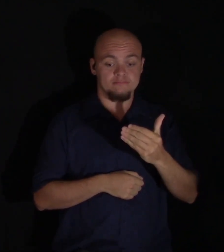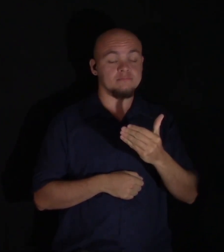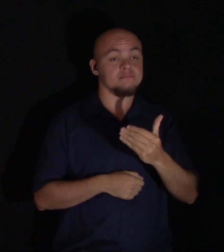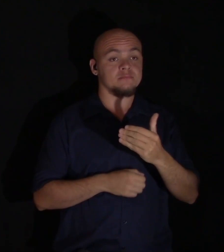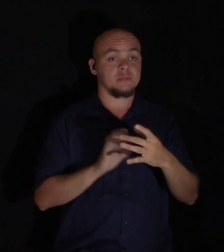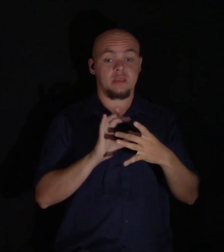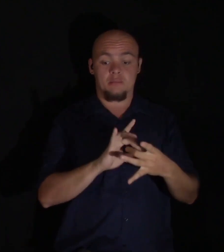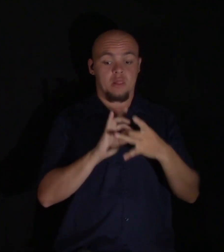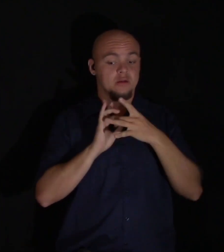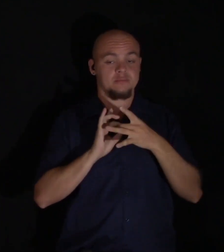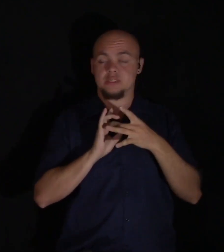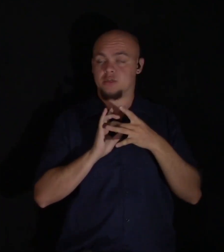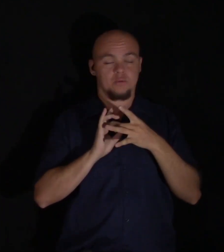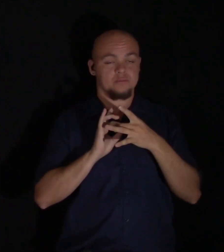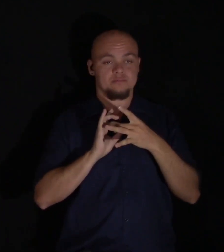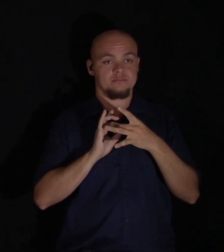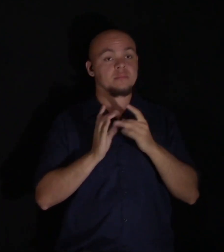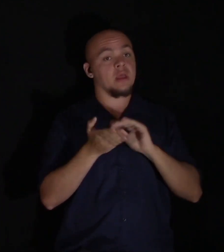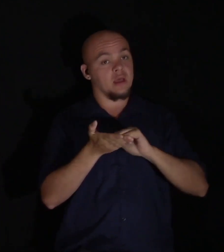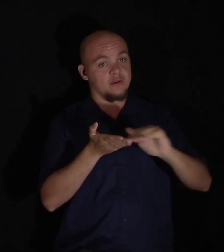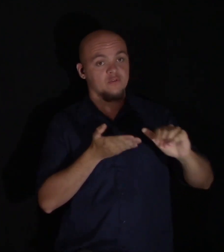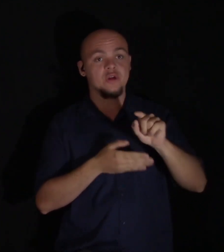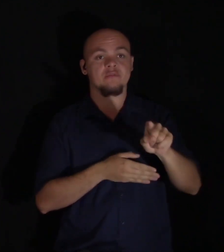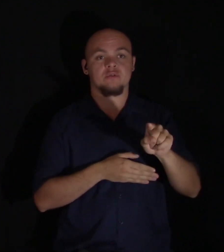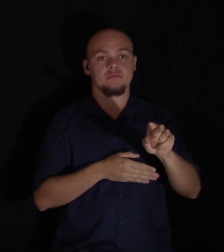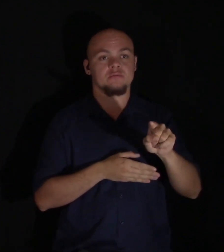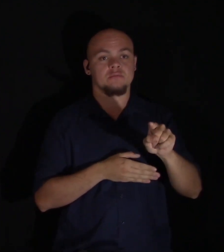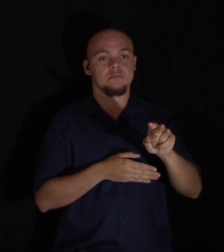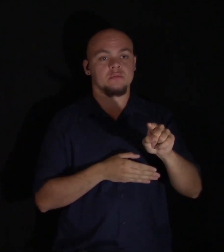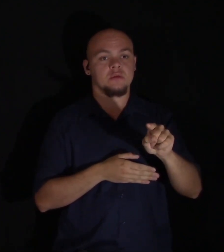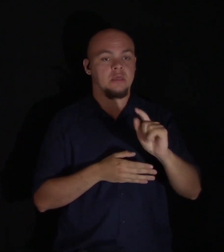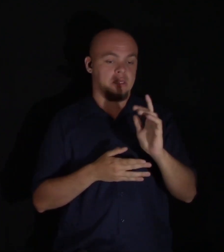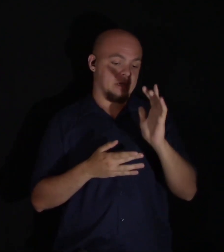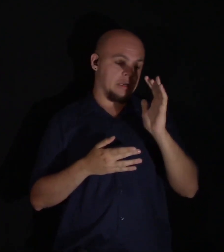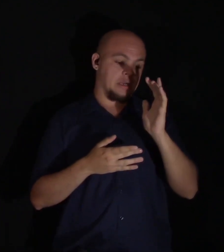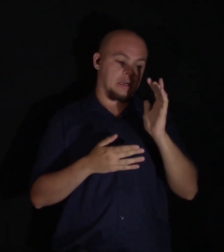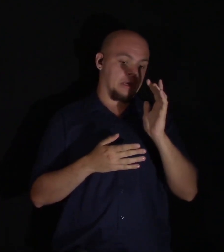belong to me. I forgive you and harbor no ill will.